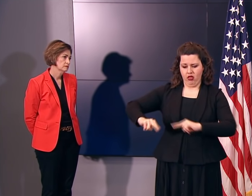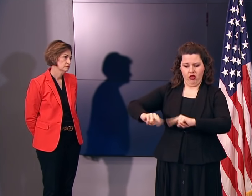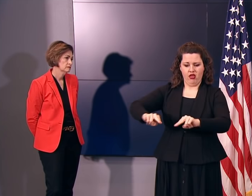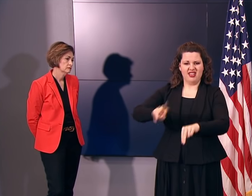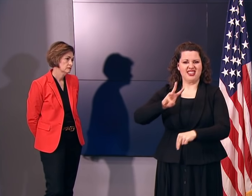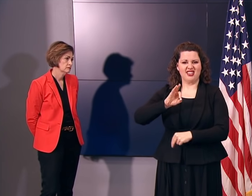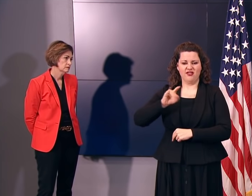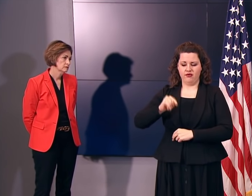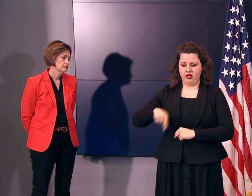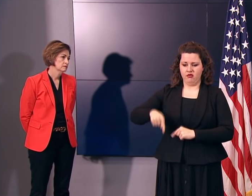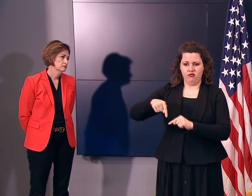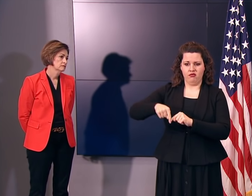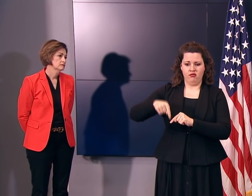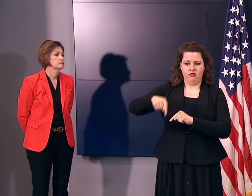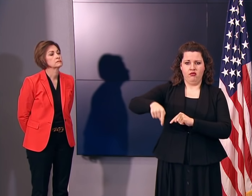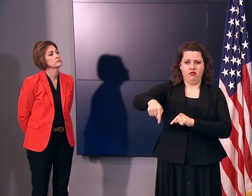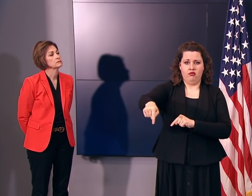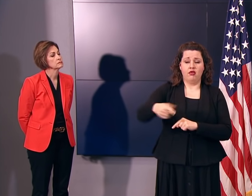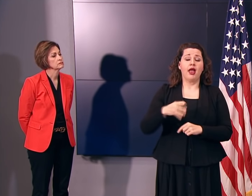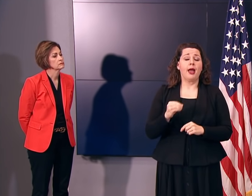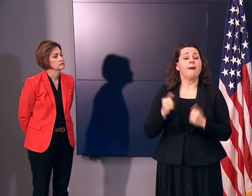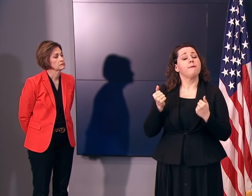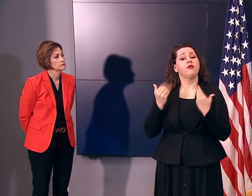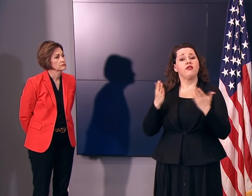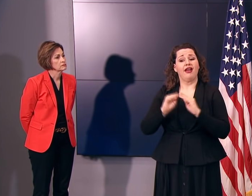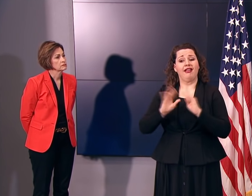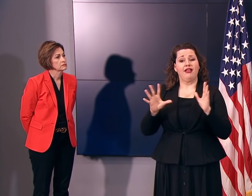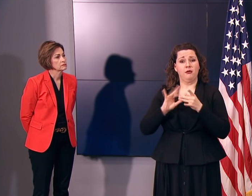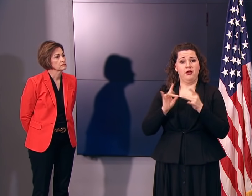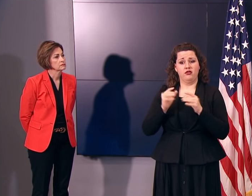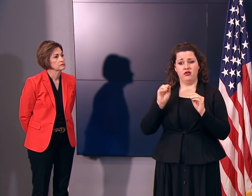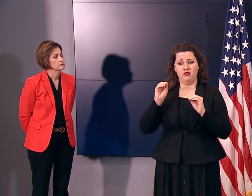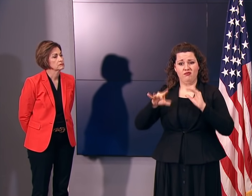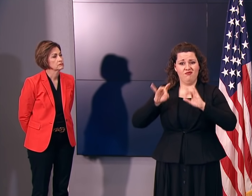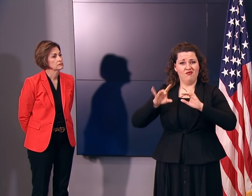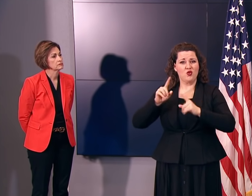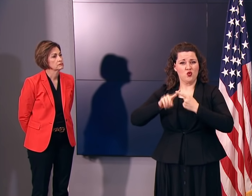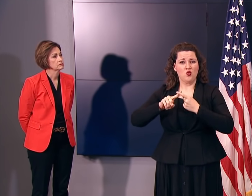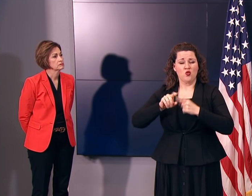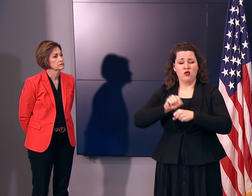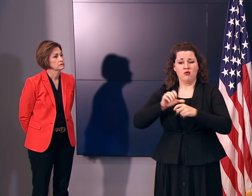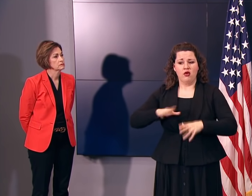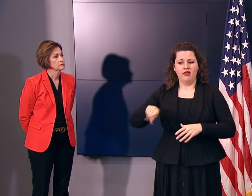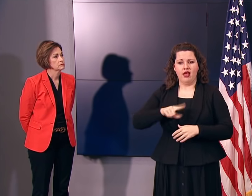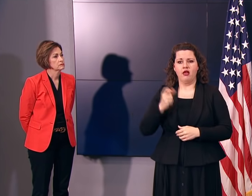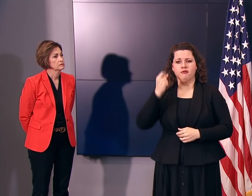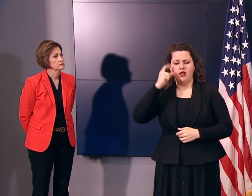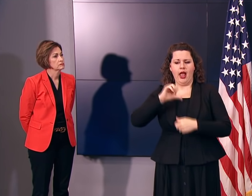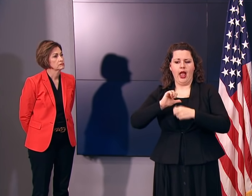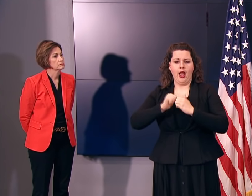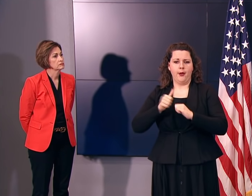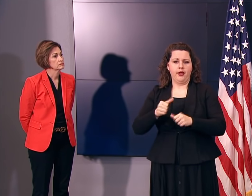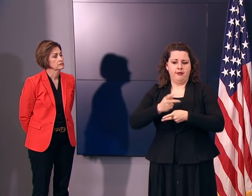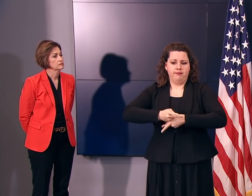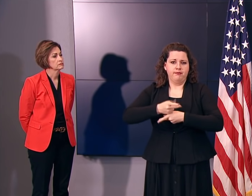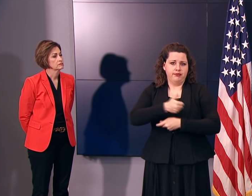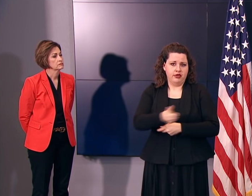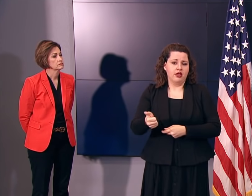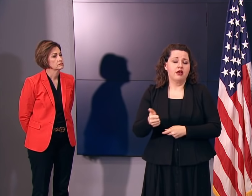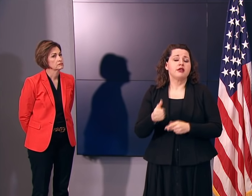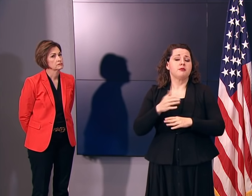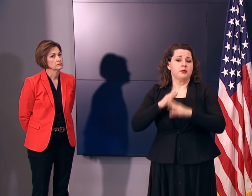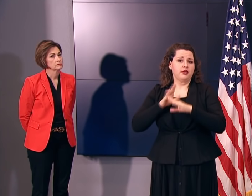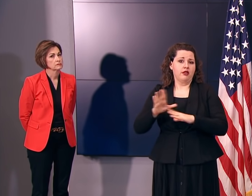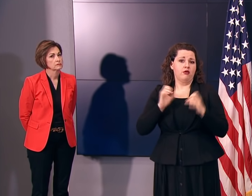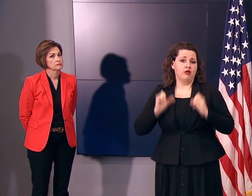possible. And again, providing clear messaging to employees so that they understand how to take care of themselves and also protect